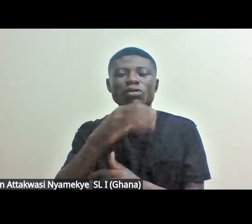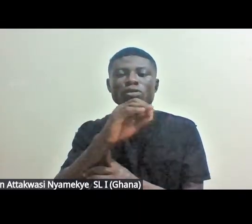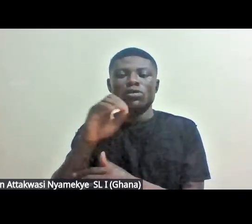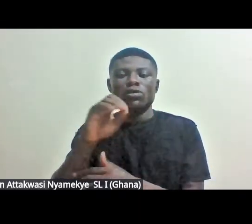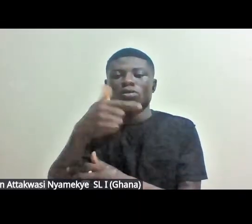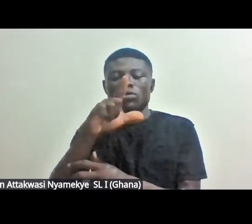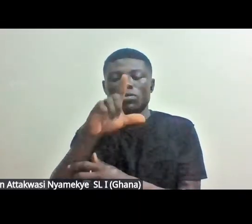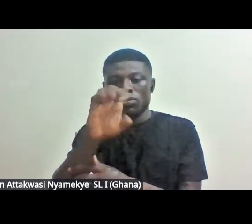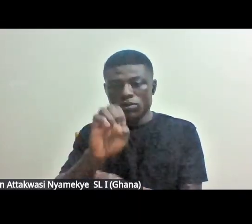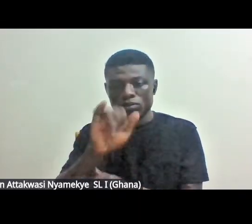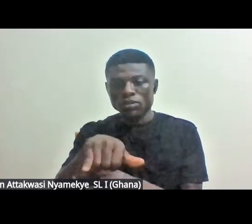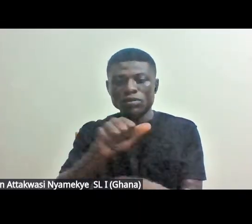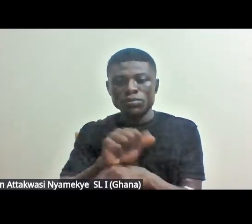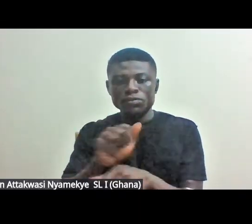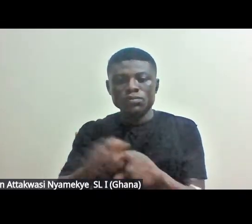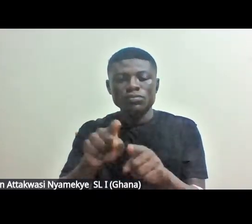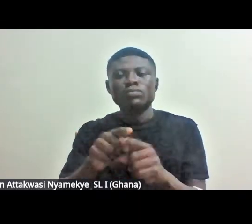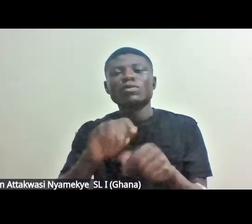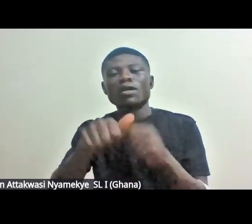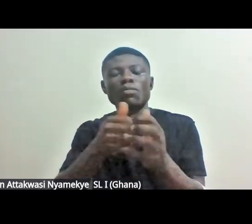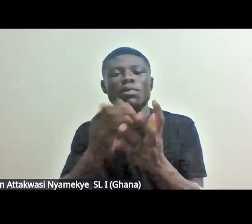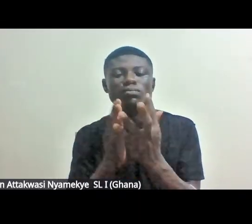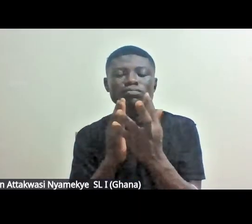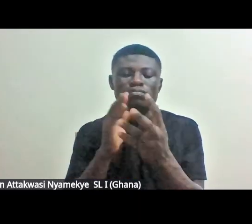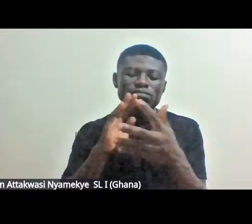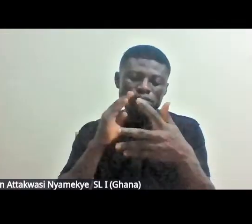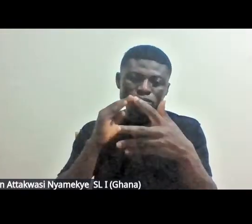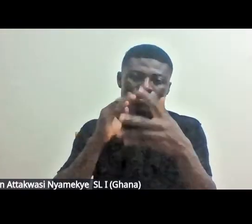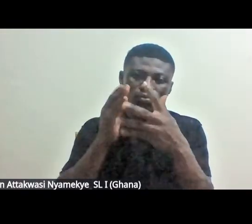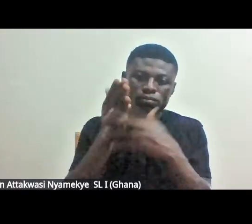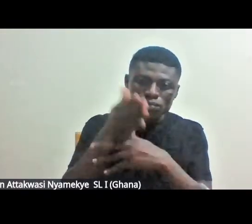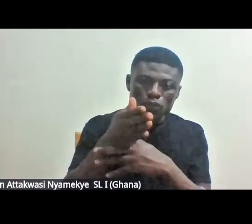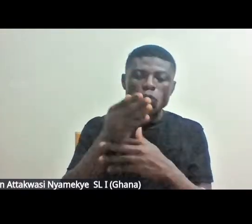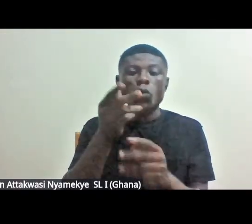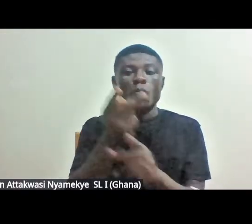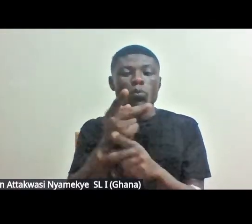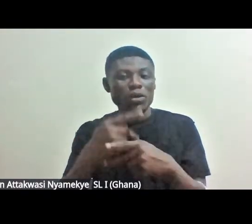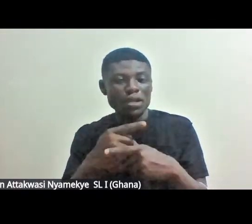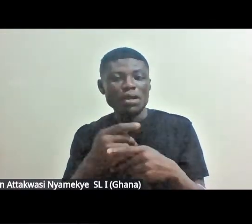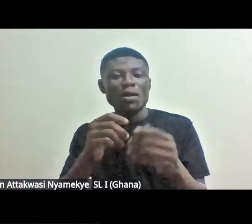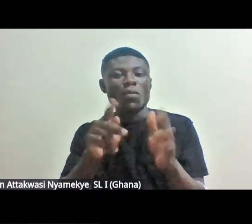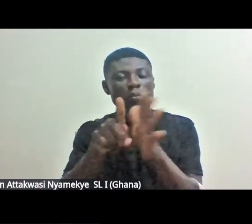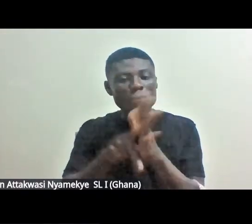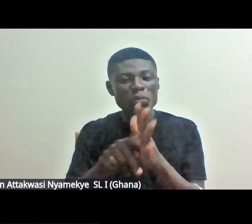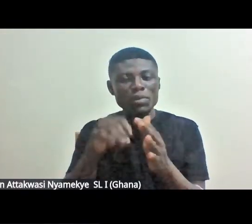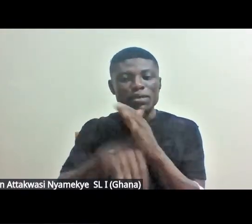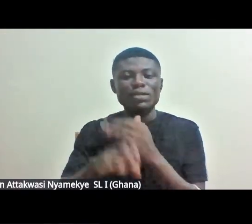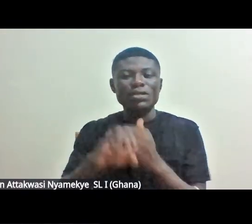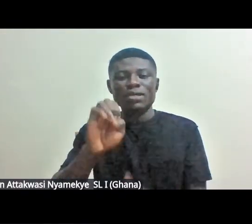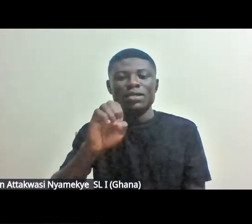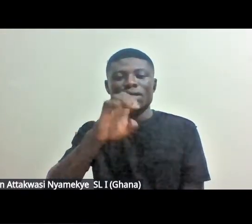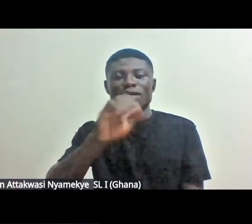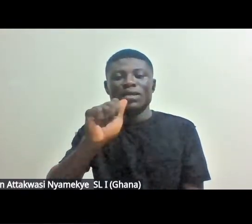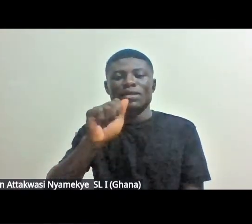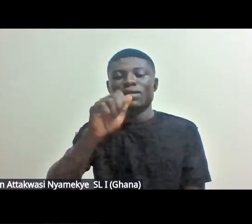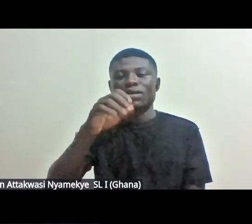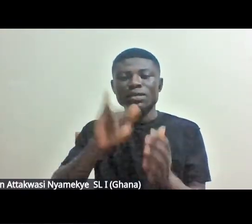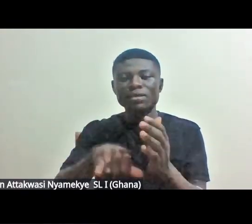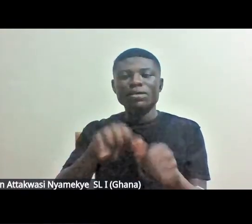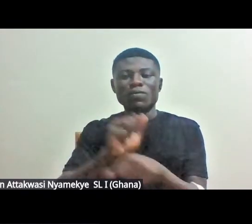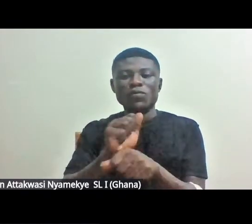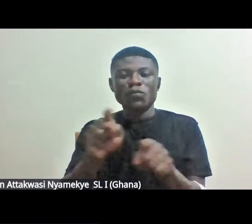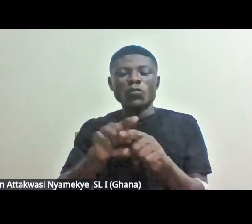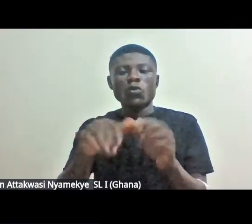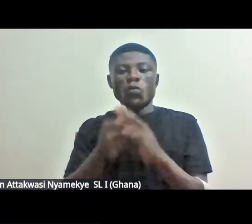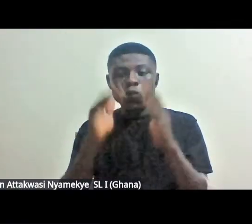efforts around accessibility of products, policy and partnerships across EMEA with a particular focus